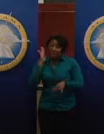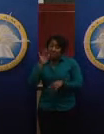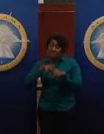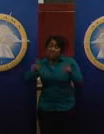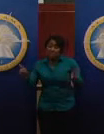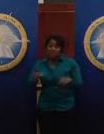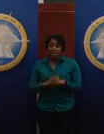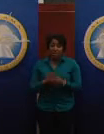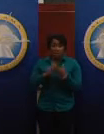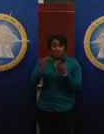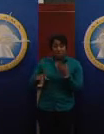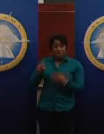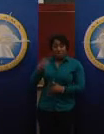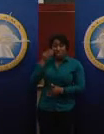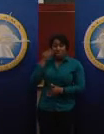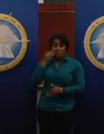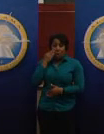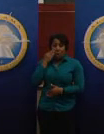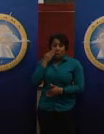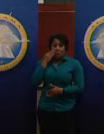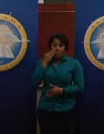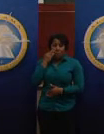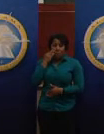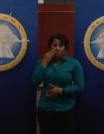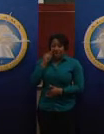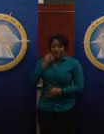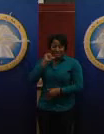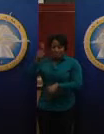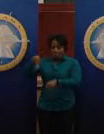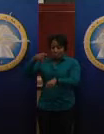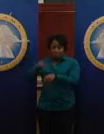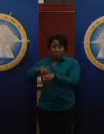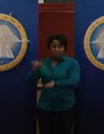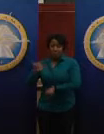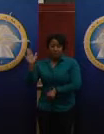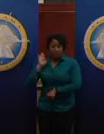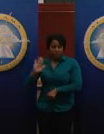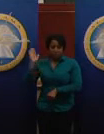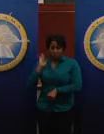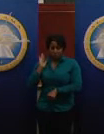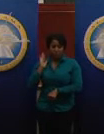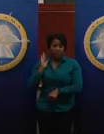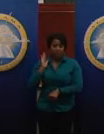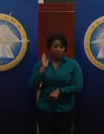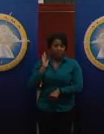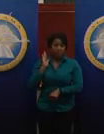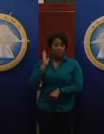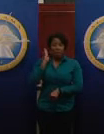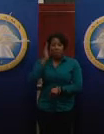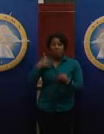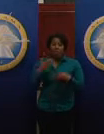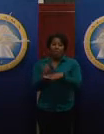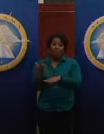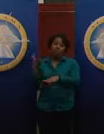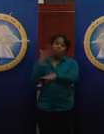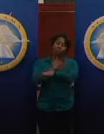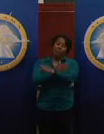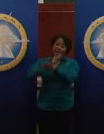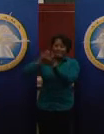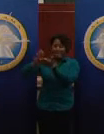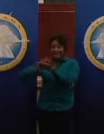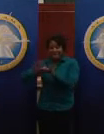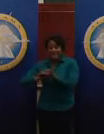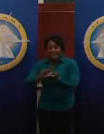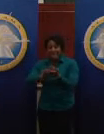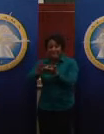that things are not going to be completely back to normal. We're going to be doing enhanced cleaning protocols. In